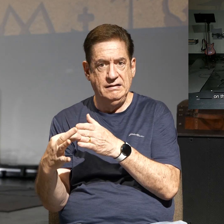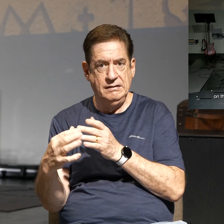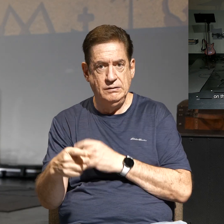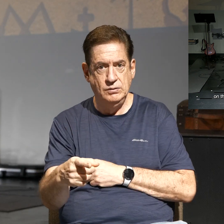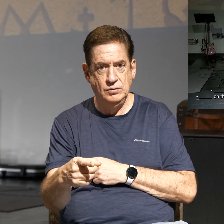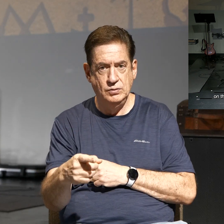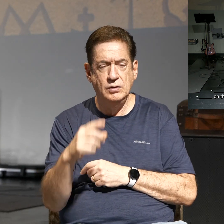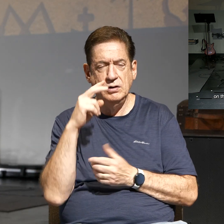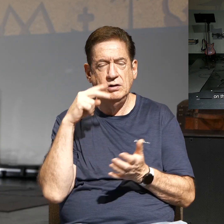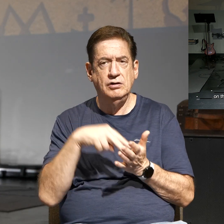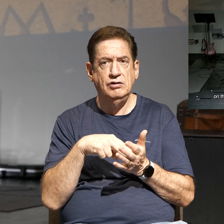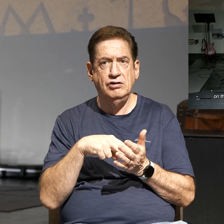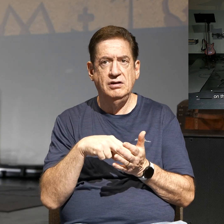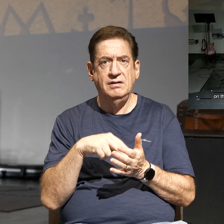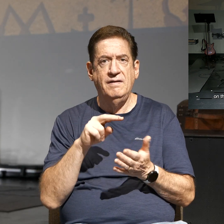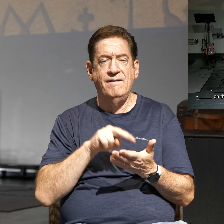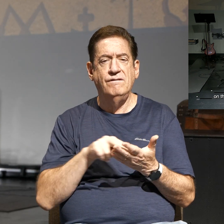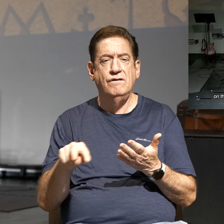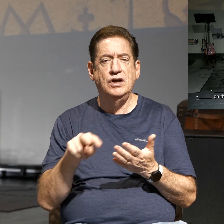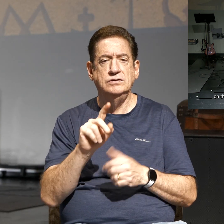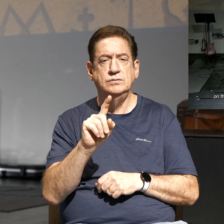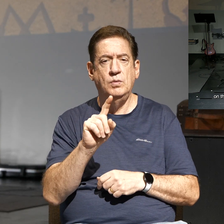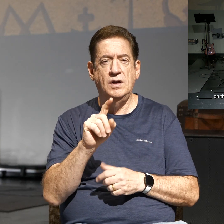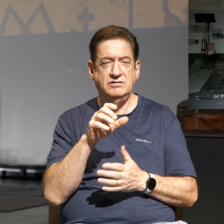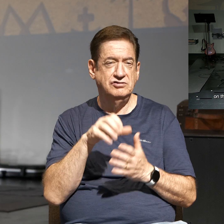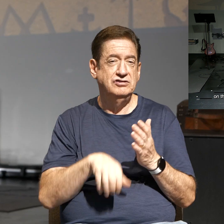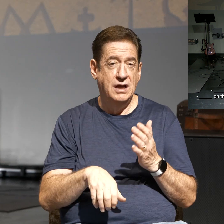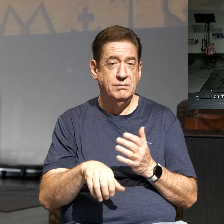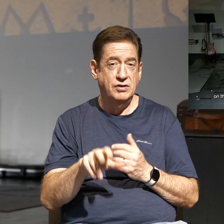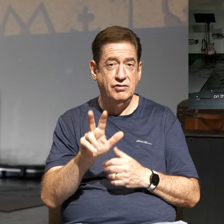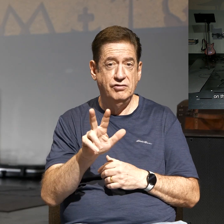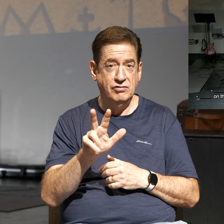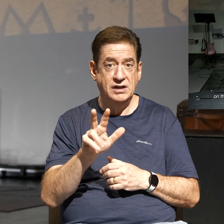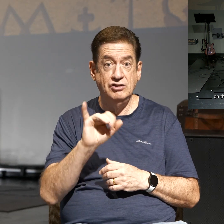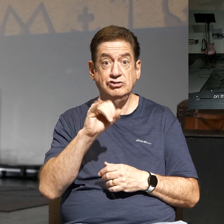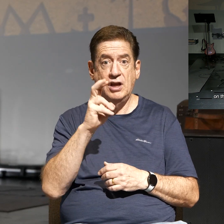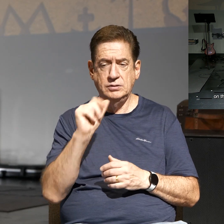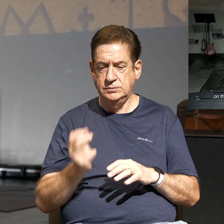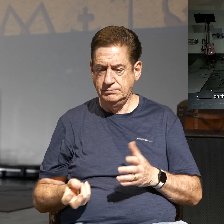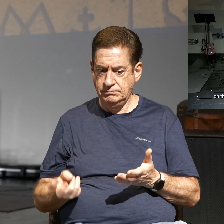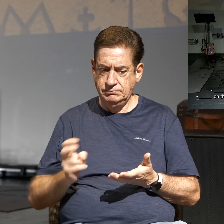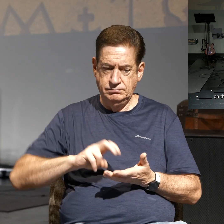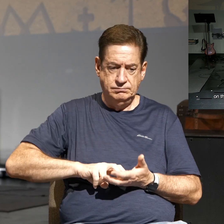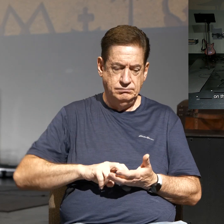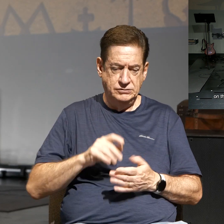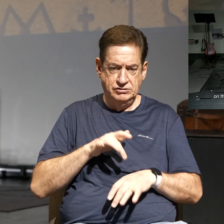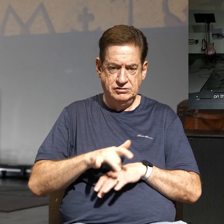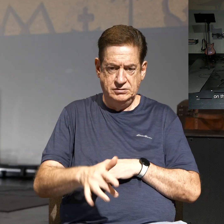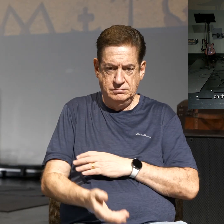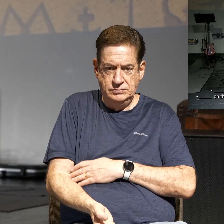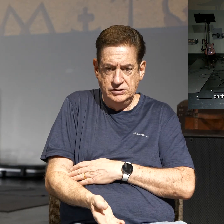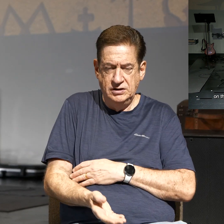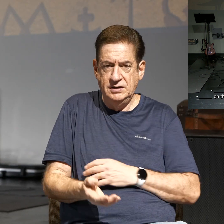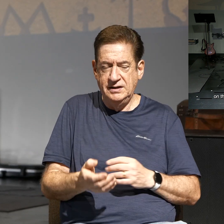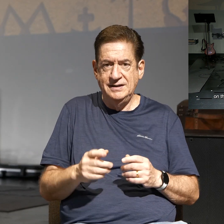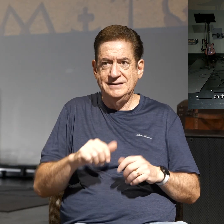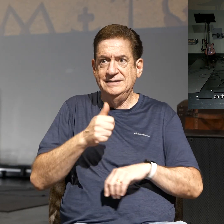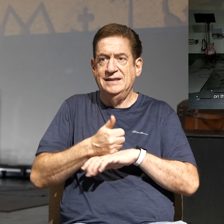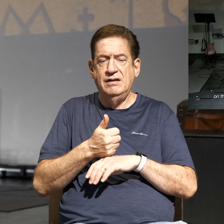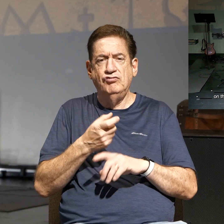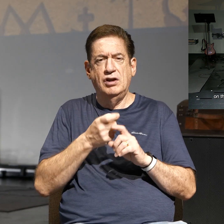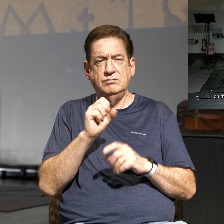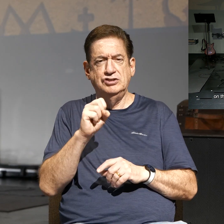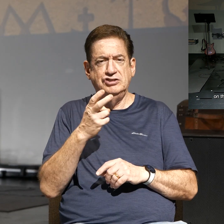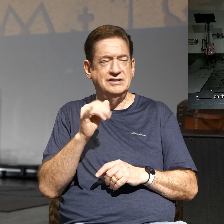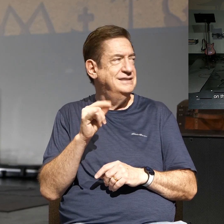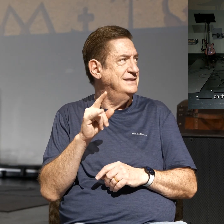Look at verse 1 of chapter 3. Then Joshua rose early in the morning, and they set out from Shittim,